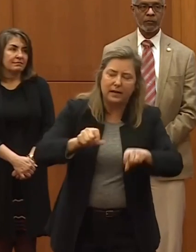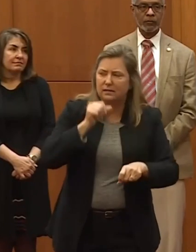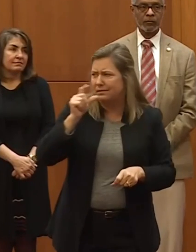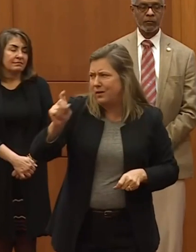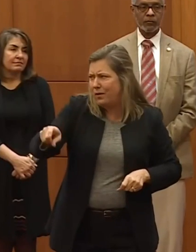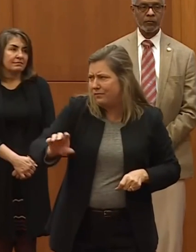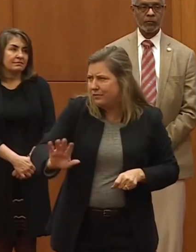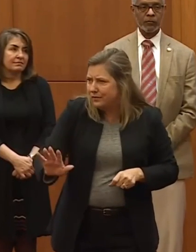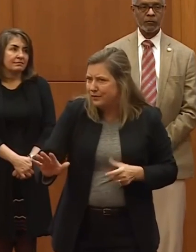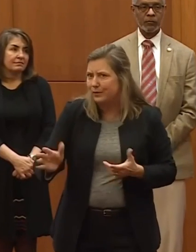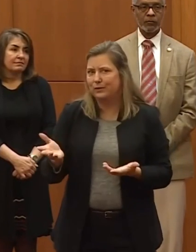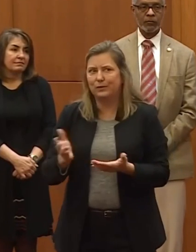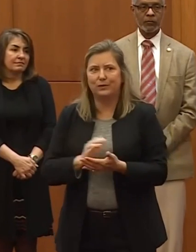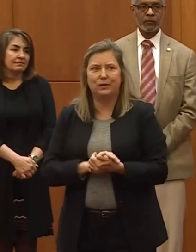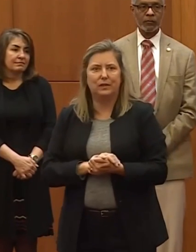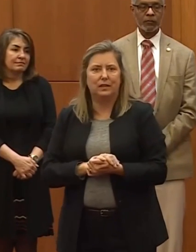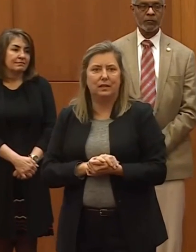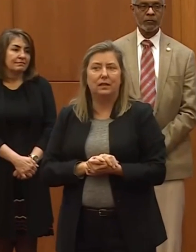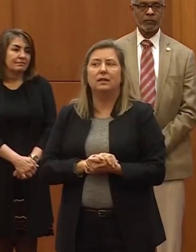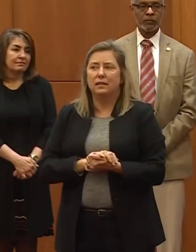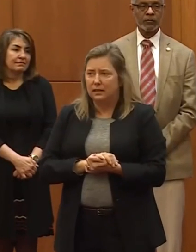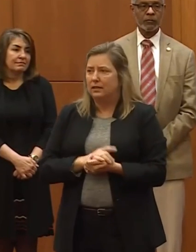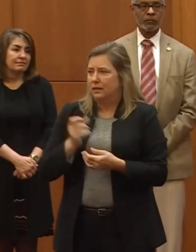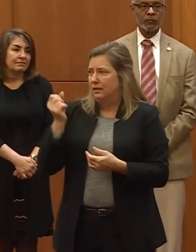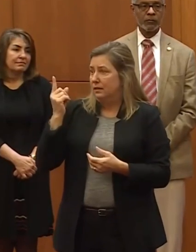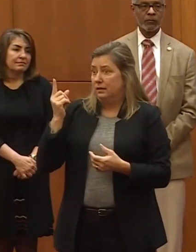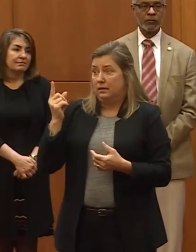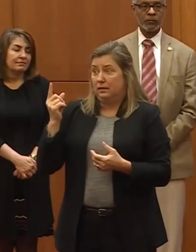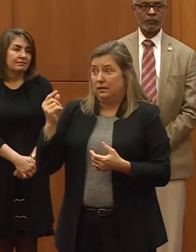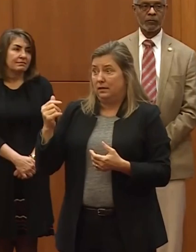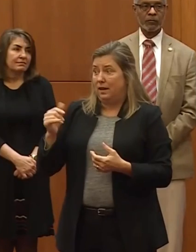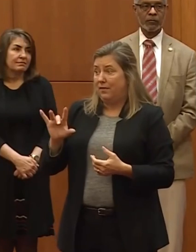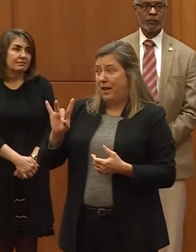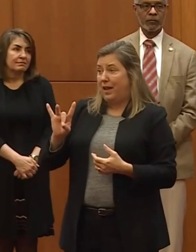So, and granted, we've got